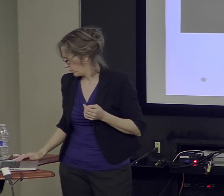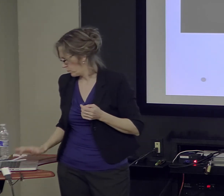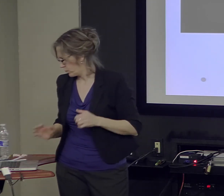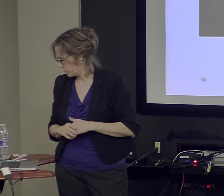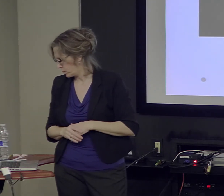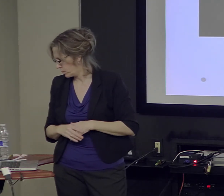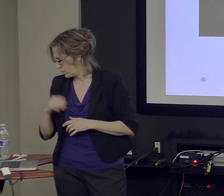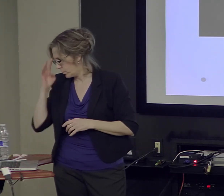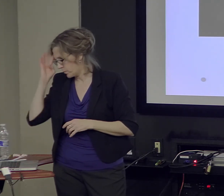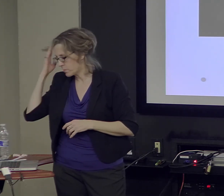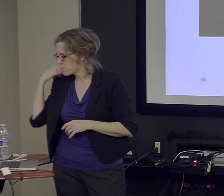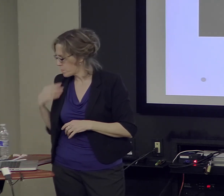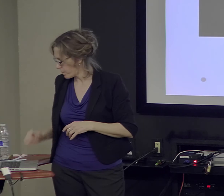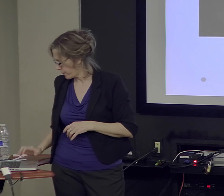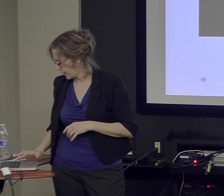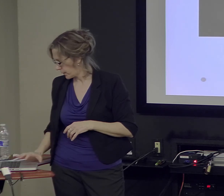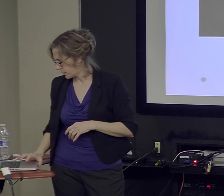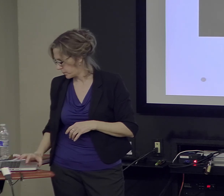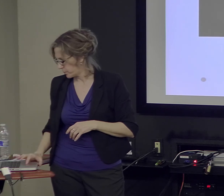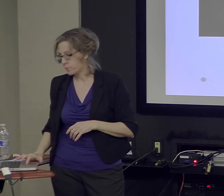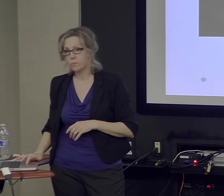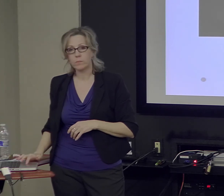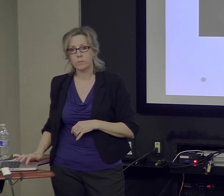Here's another video clip I'd like to show you.